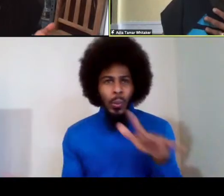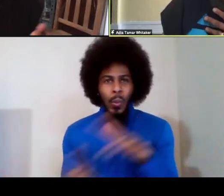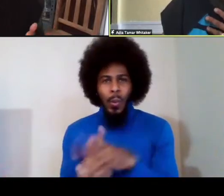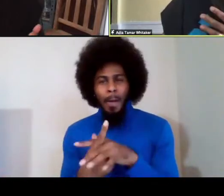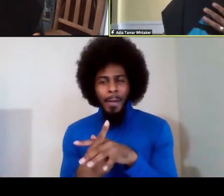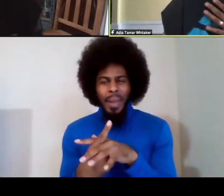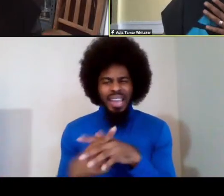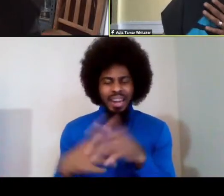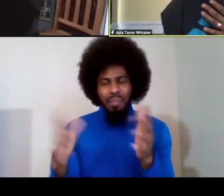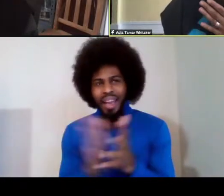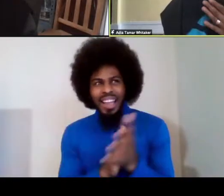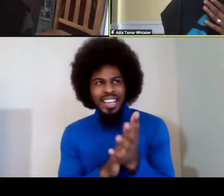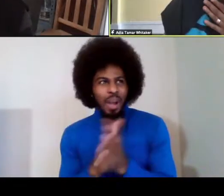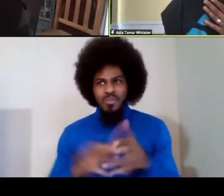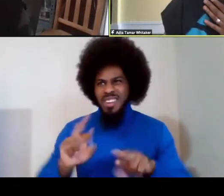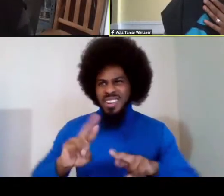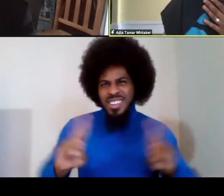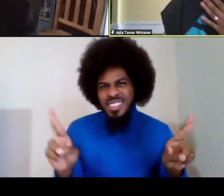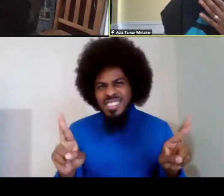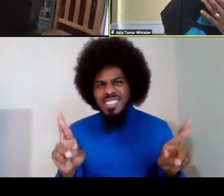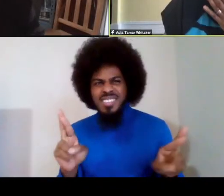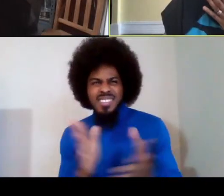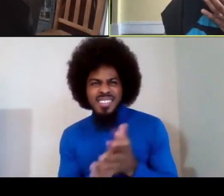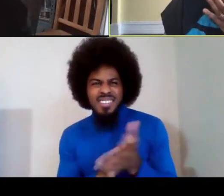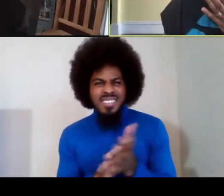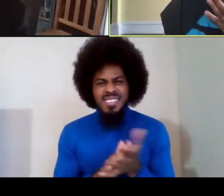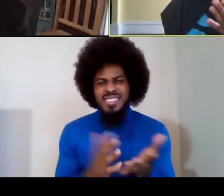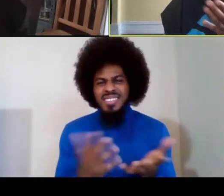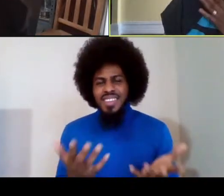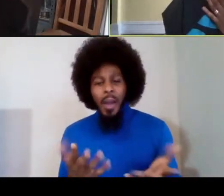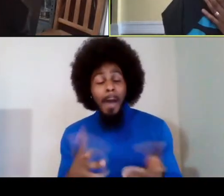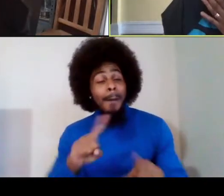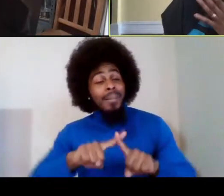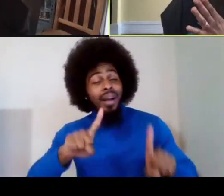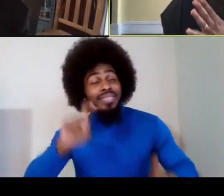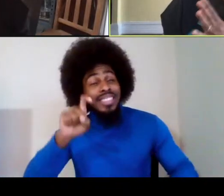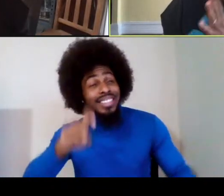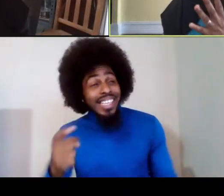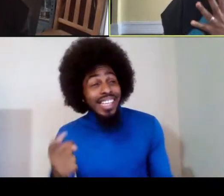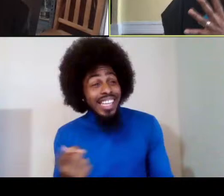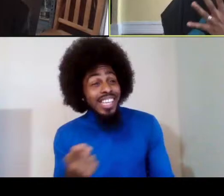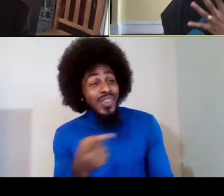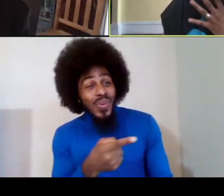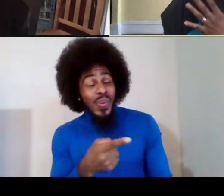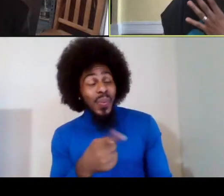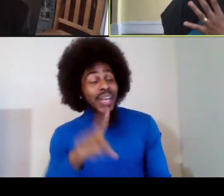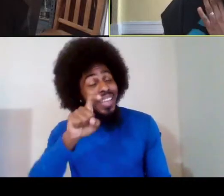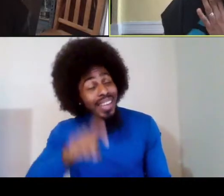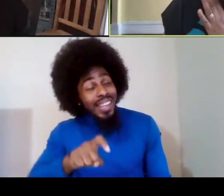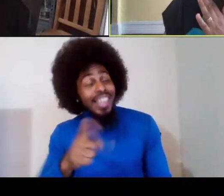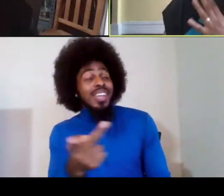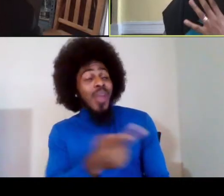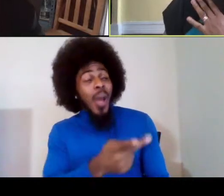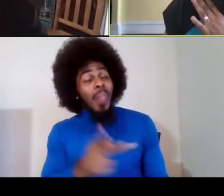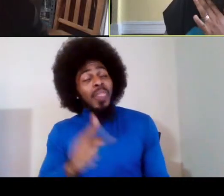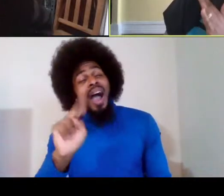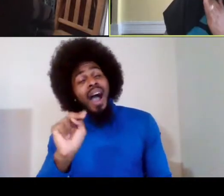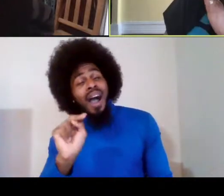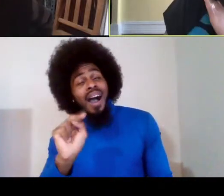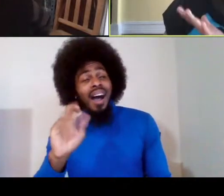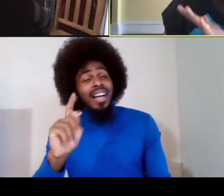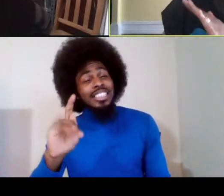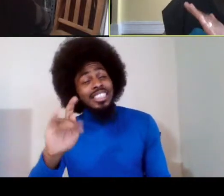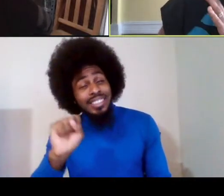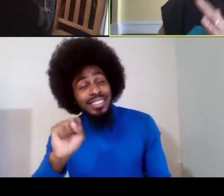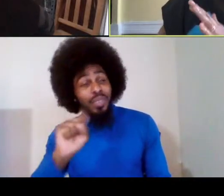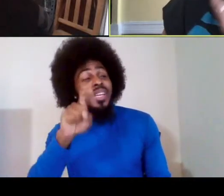so bad. Y'all keep us alive. We couldn't do anything without the aunties that show up without kids. Like